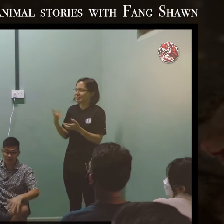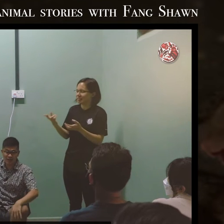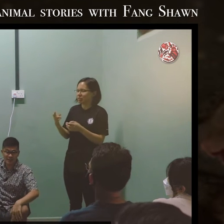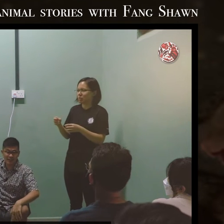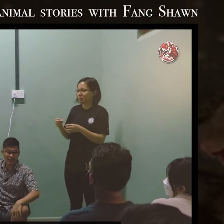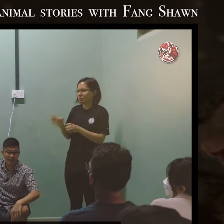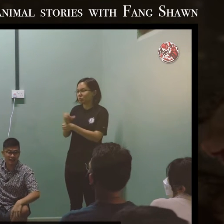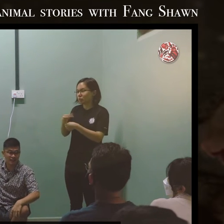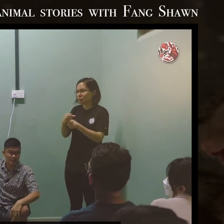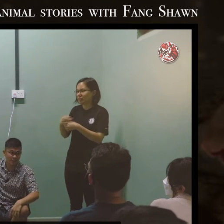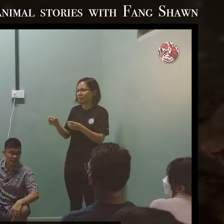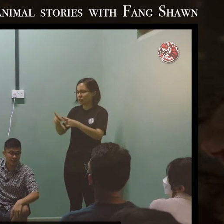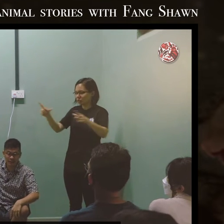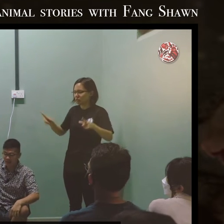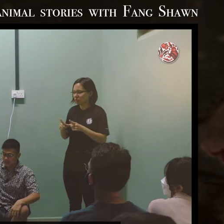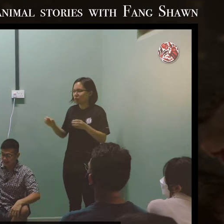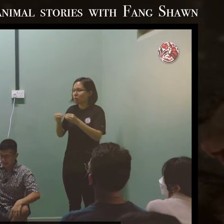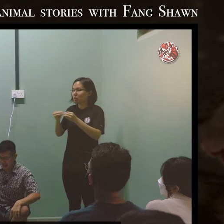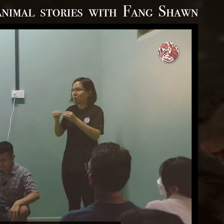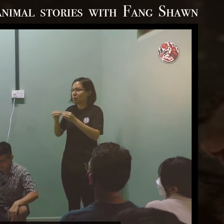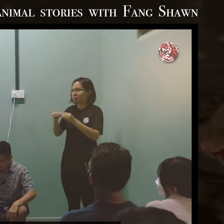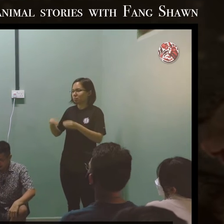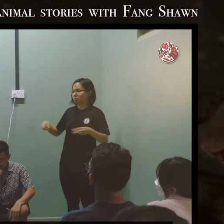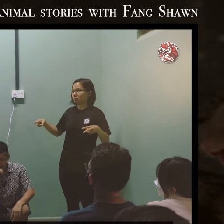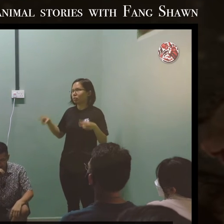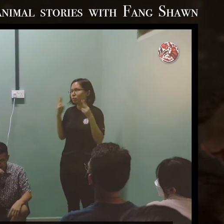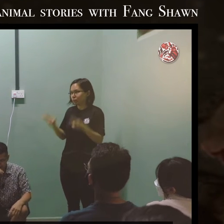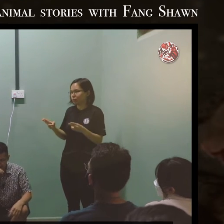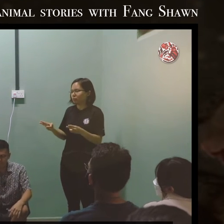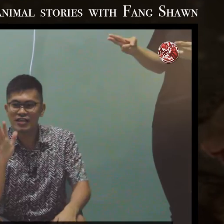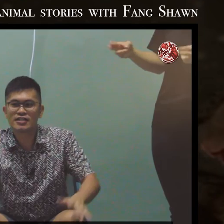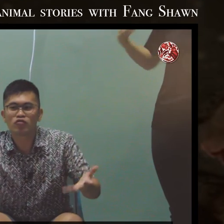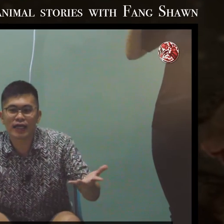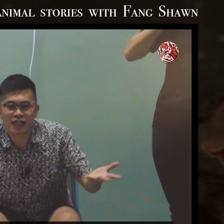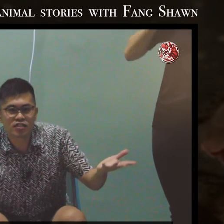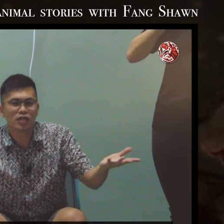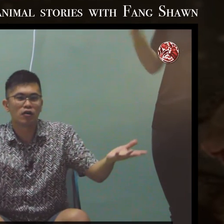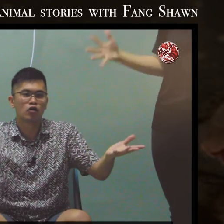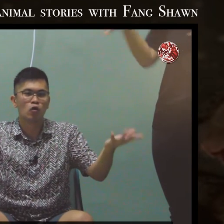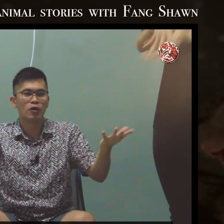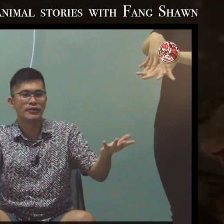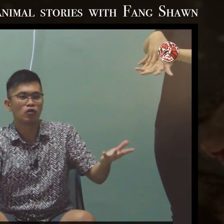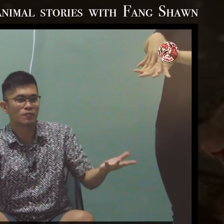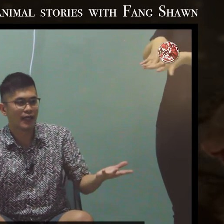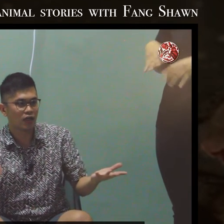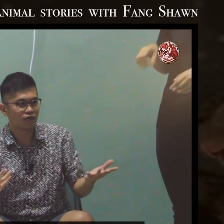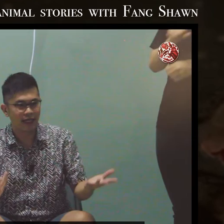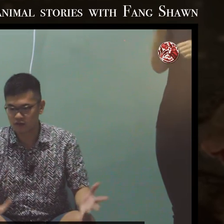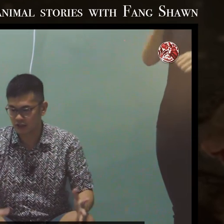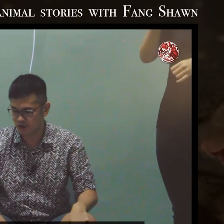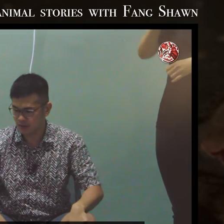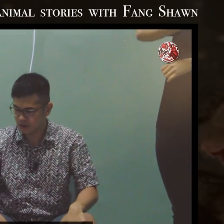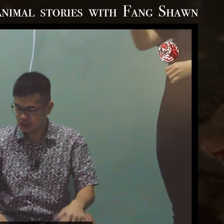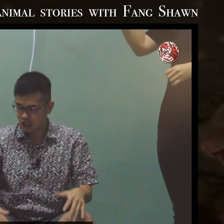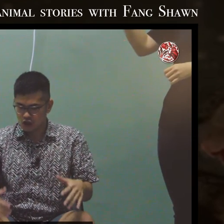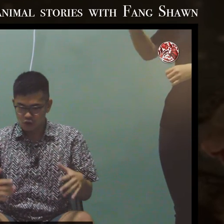like the brass stealing and the bird eating might happen. And it's very easy to say, I just say, oh, don't build BTOs, but there are a lot of layers